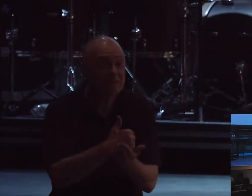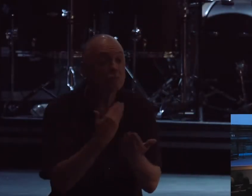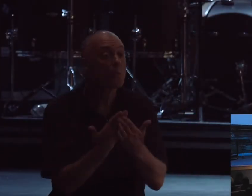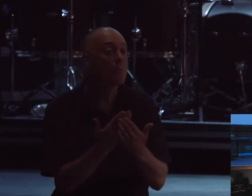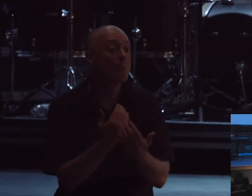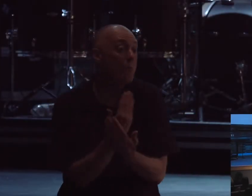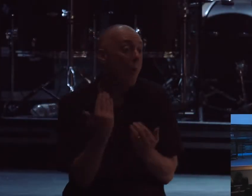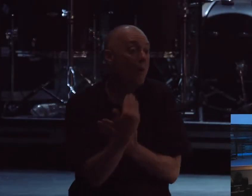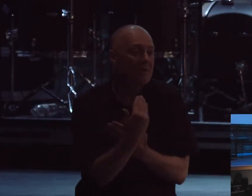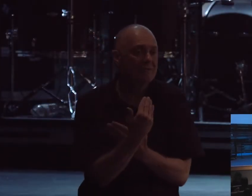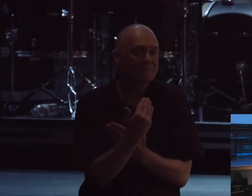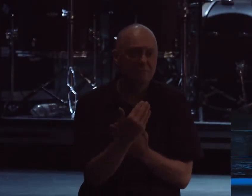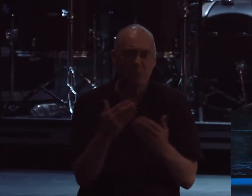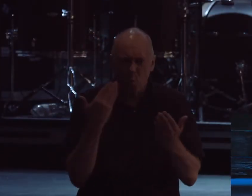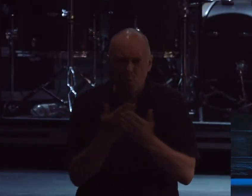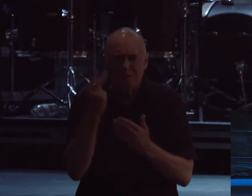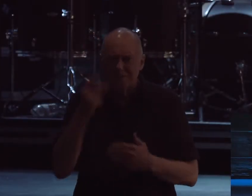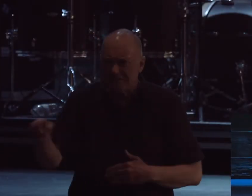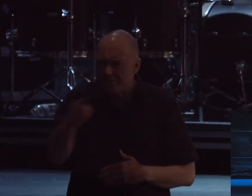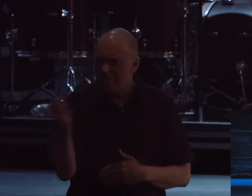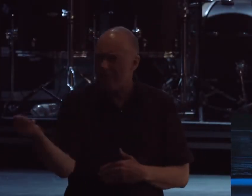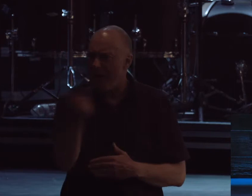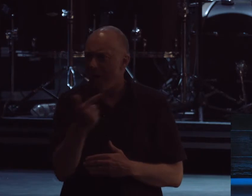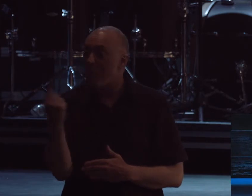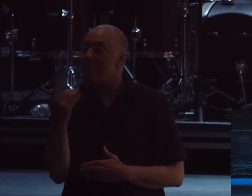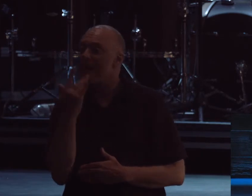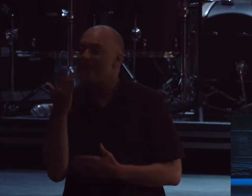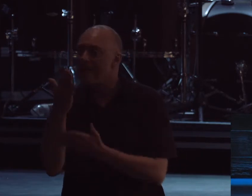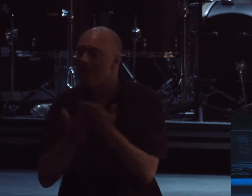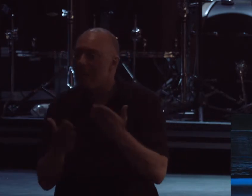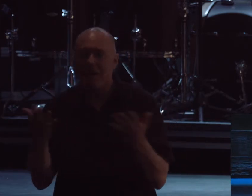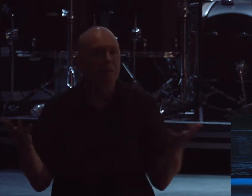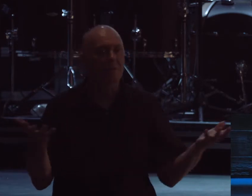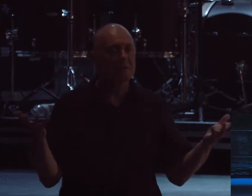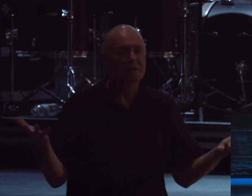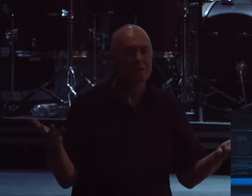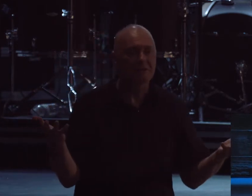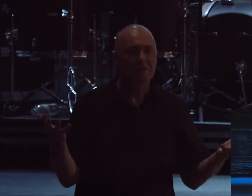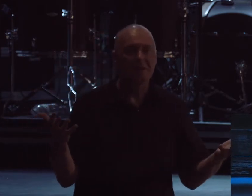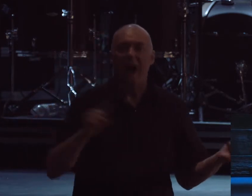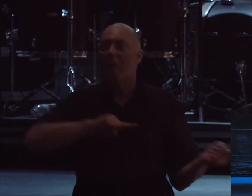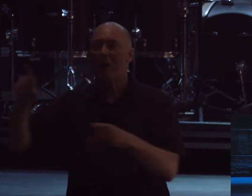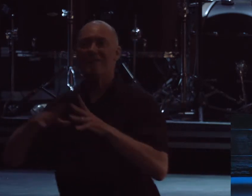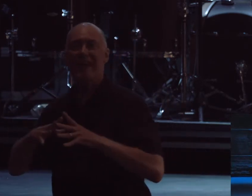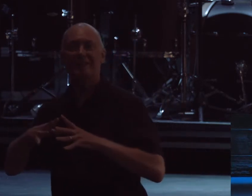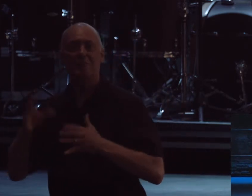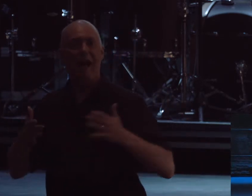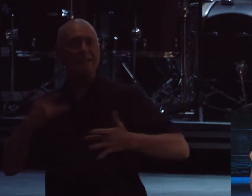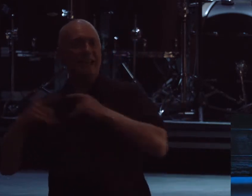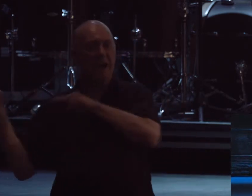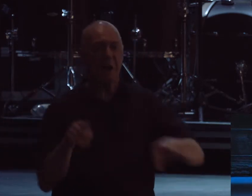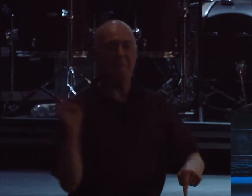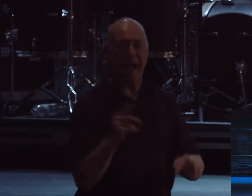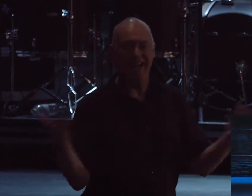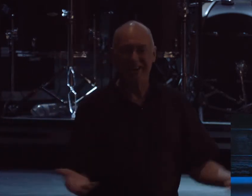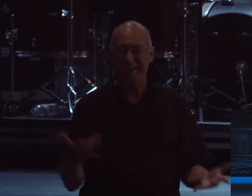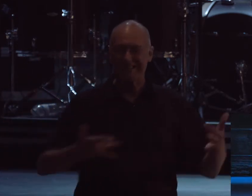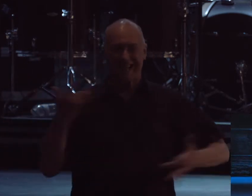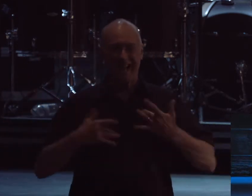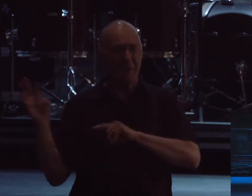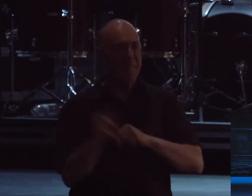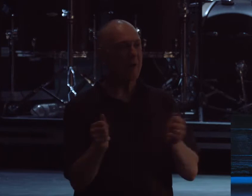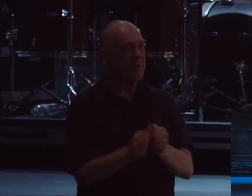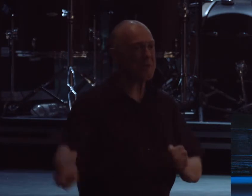harvest. Morning, loved ones. It's great to see you. And one of my favorite parts of going away is coming back. Woo! I'm excited for